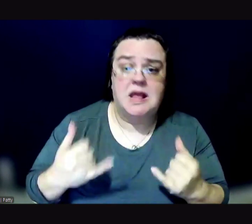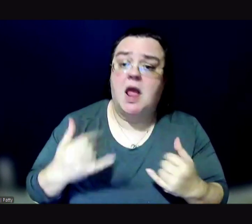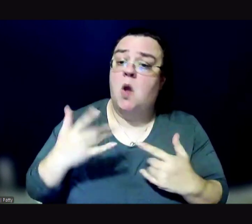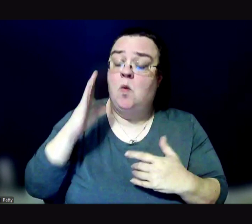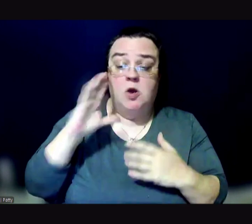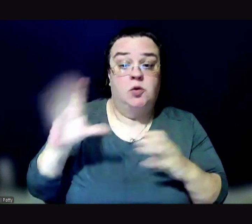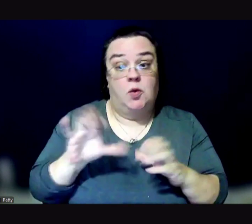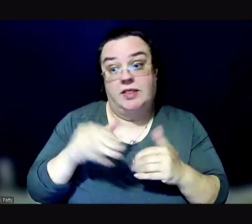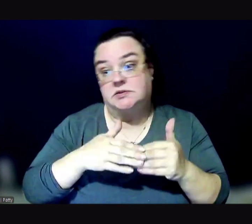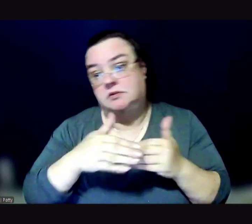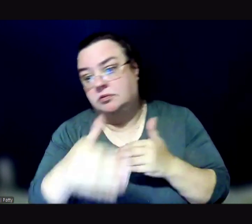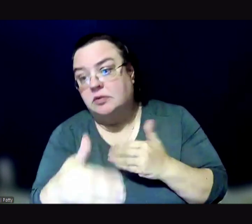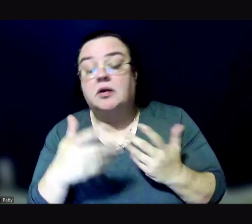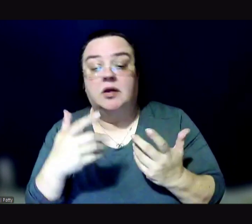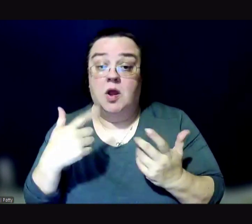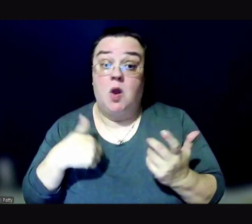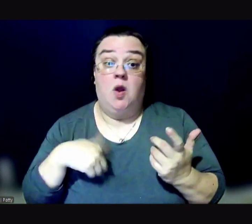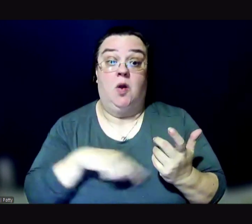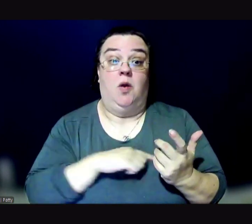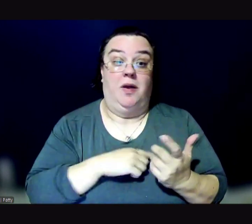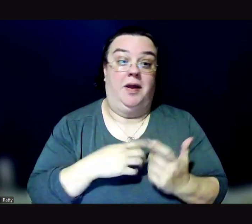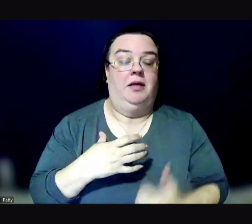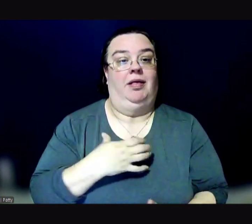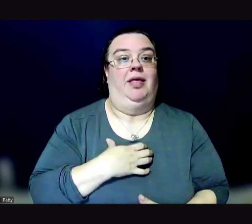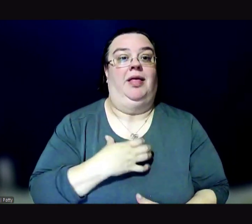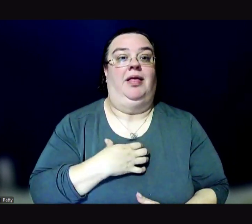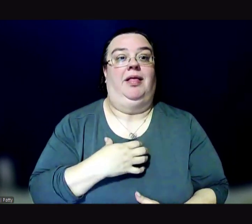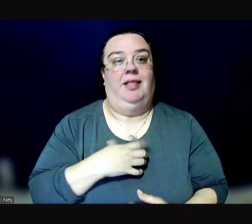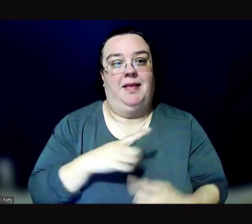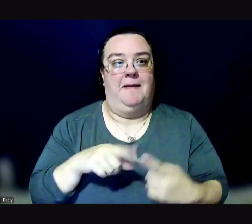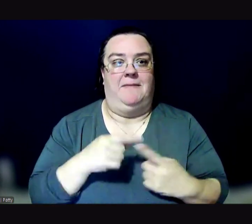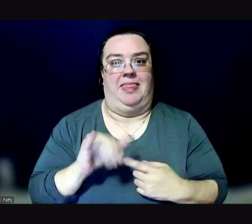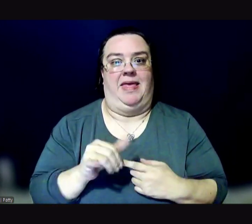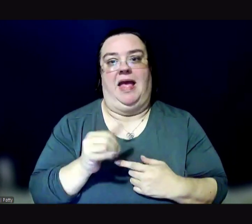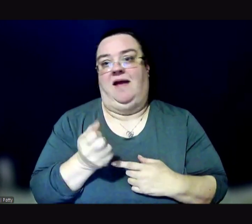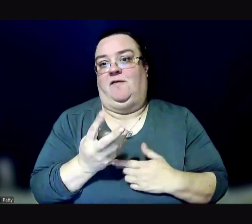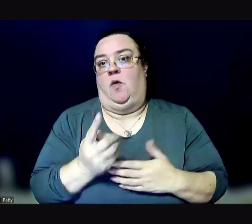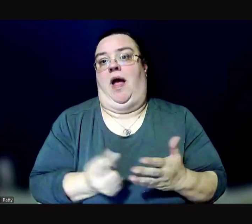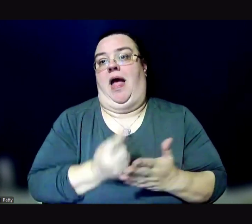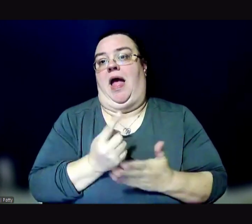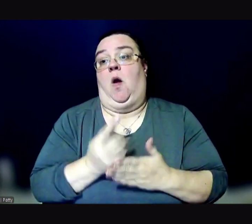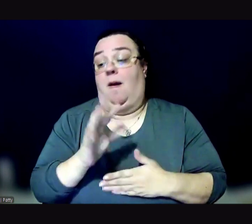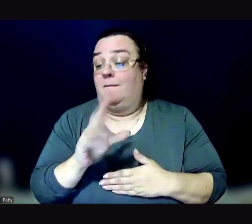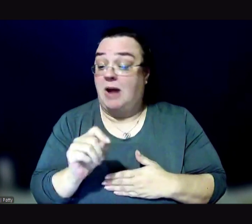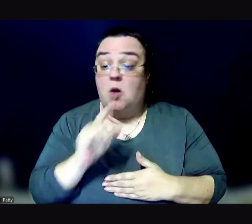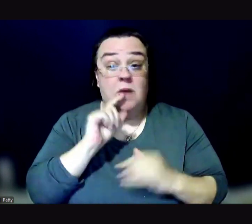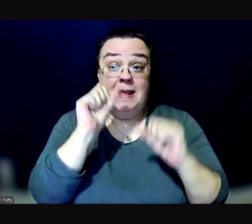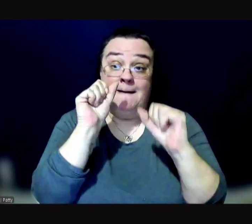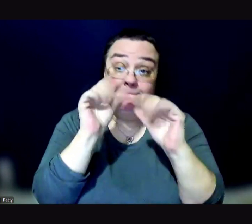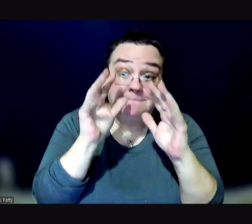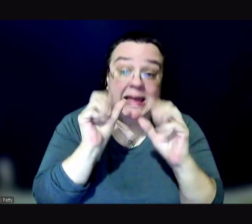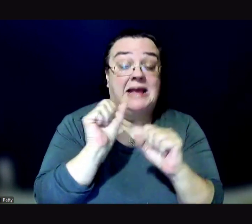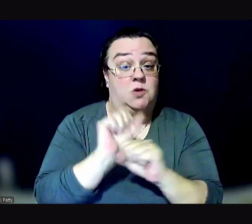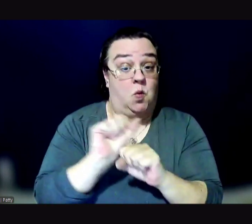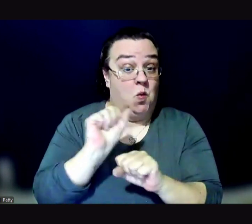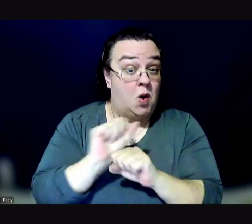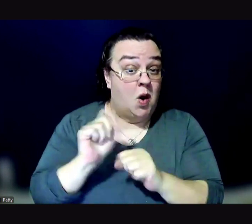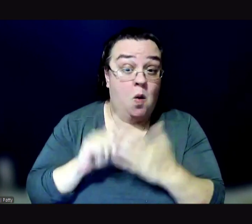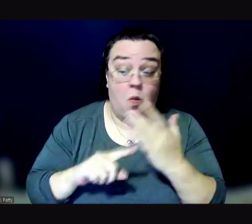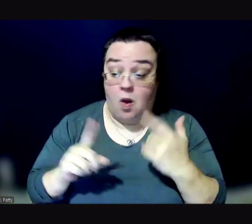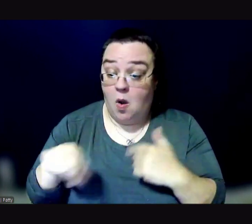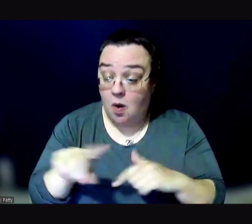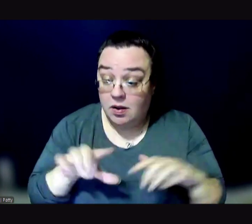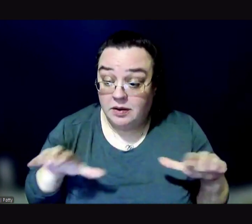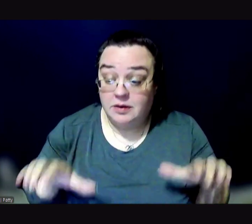So we were complaining about the couple hours or so, but the amazing work that you all did